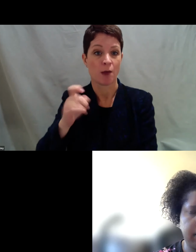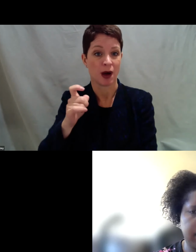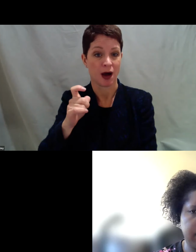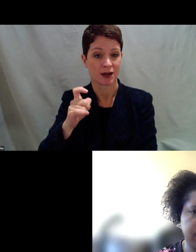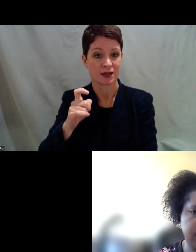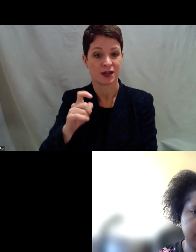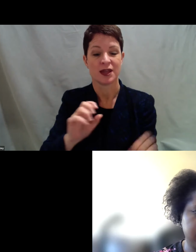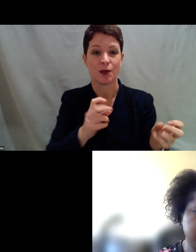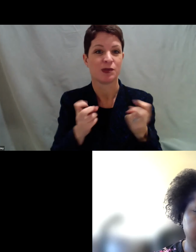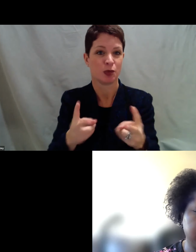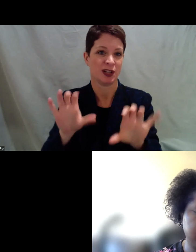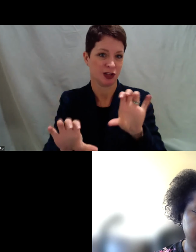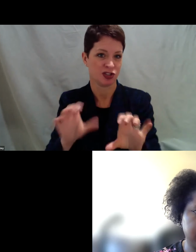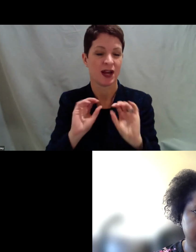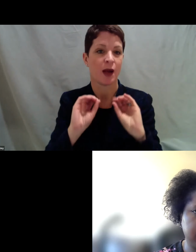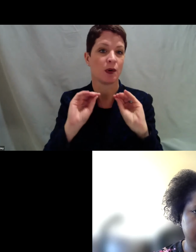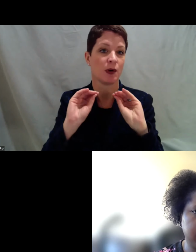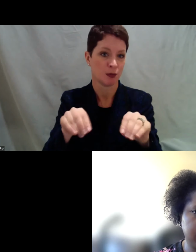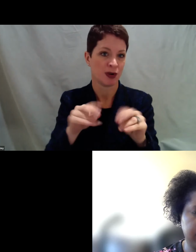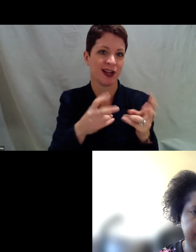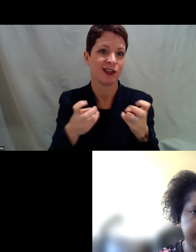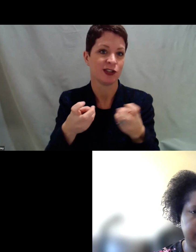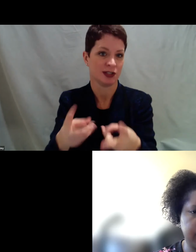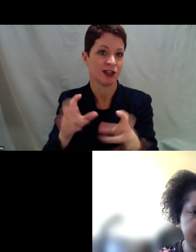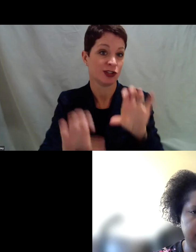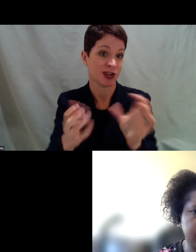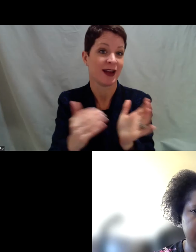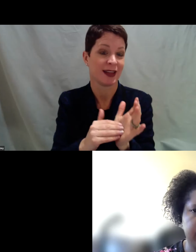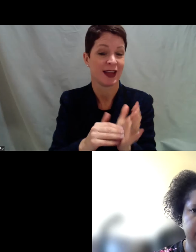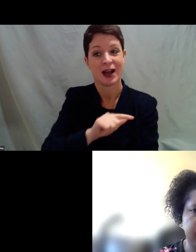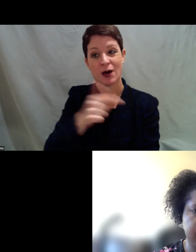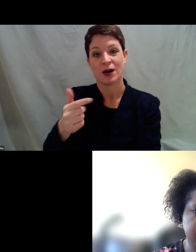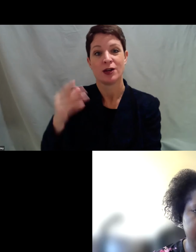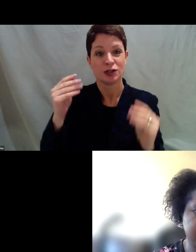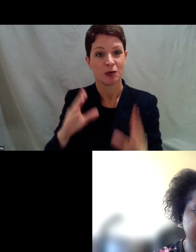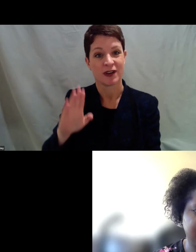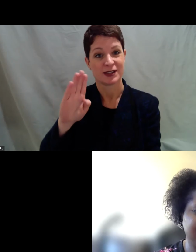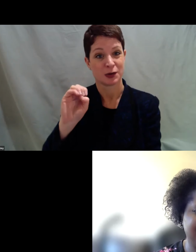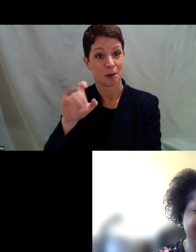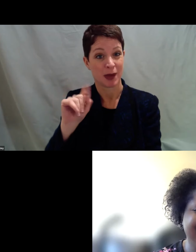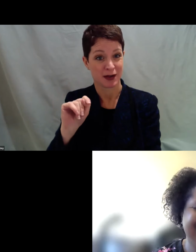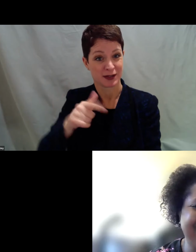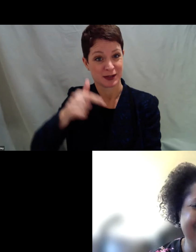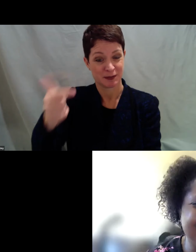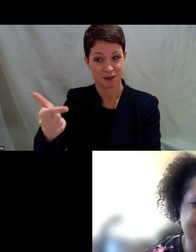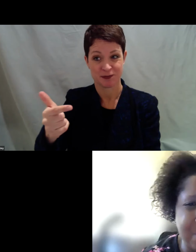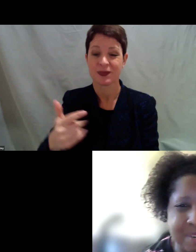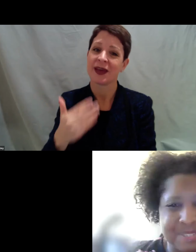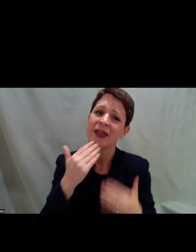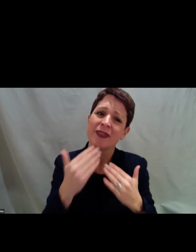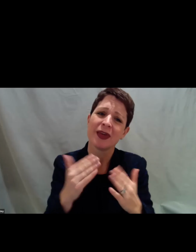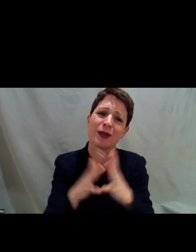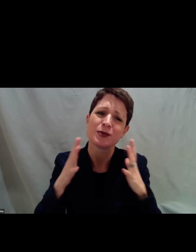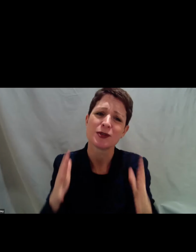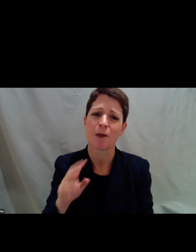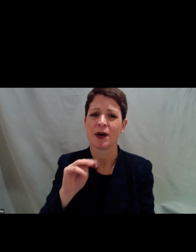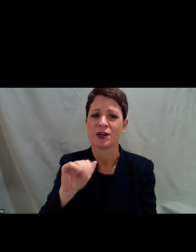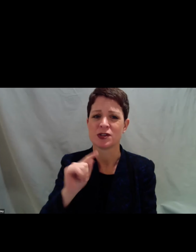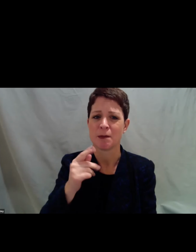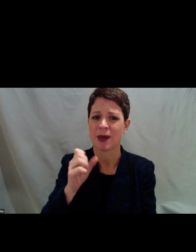previously put in the chat, and I'll put it in the chat again. I will now give the floor to Professor Belt. Thank you so much,